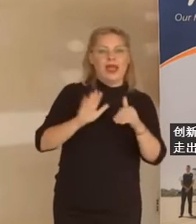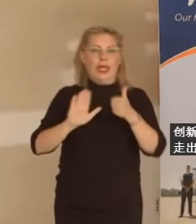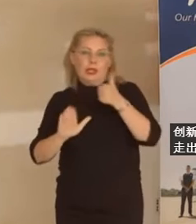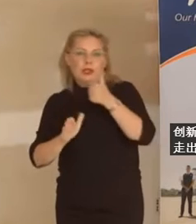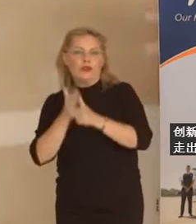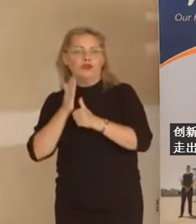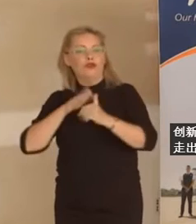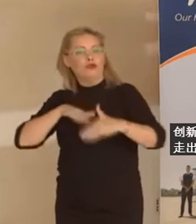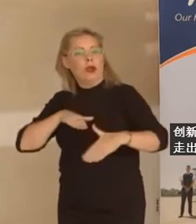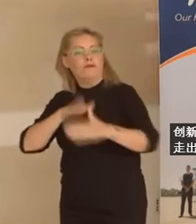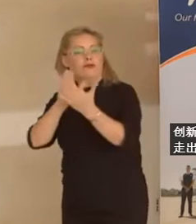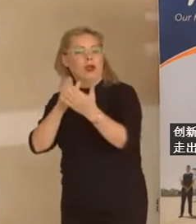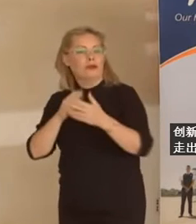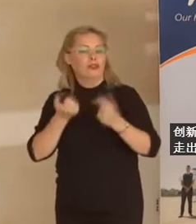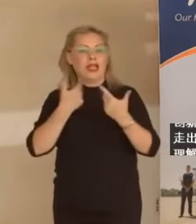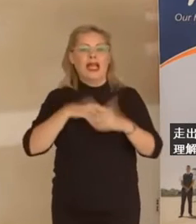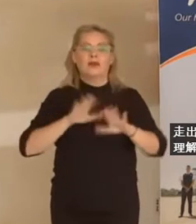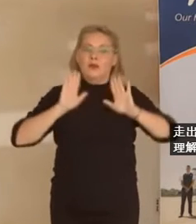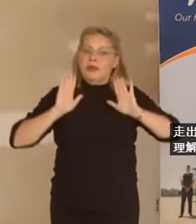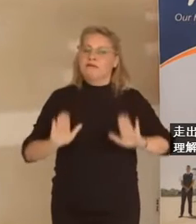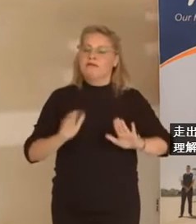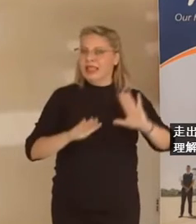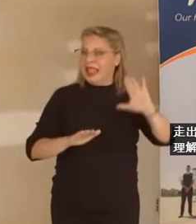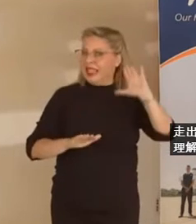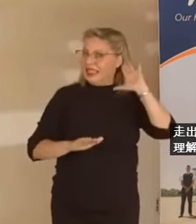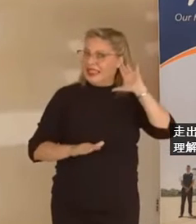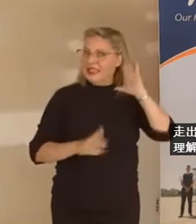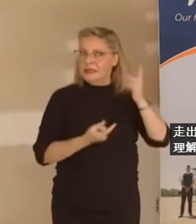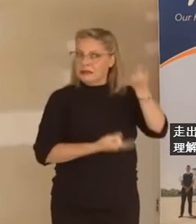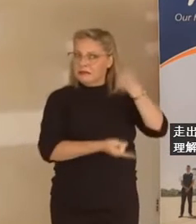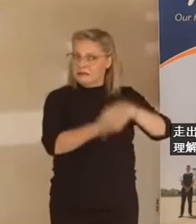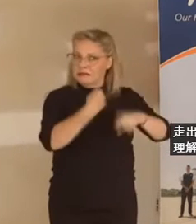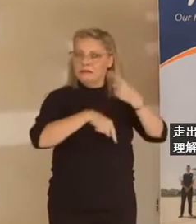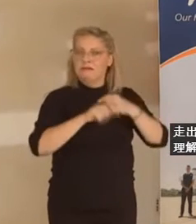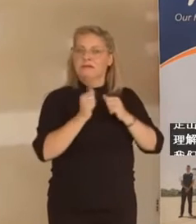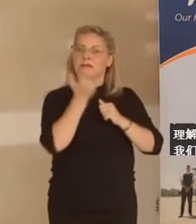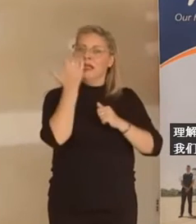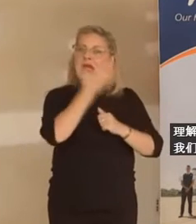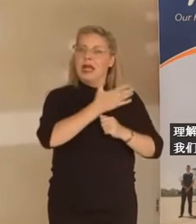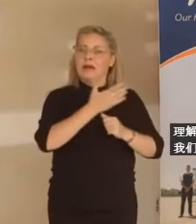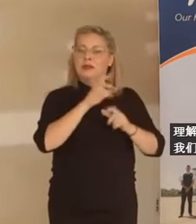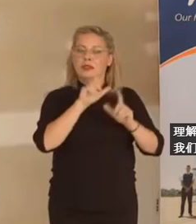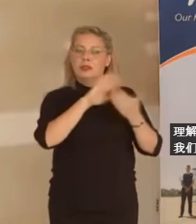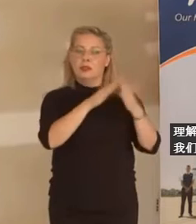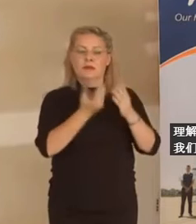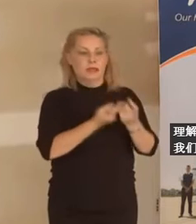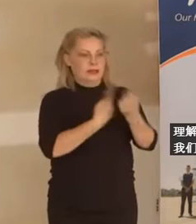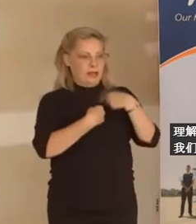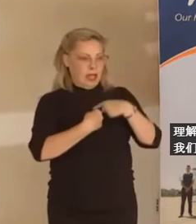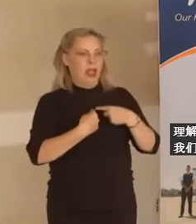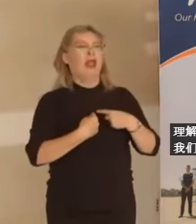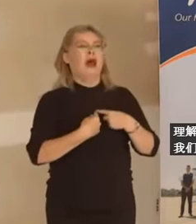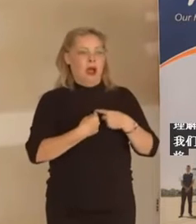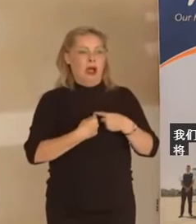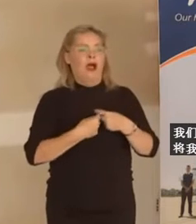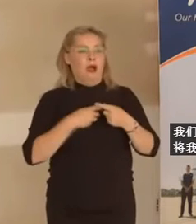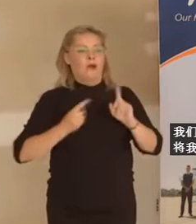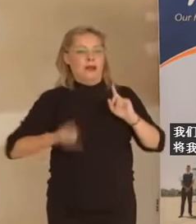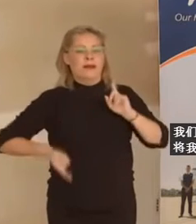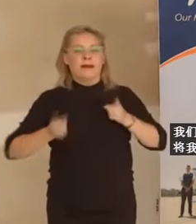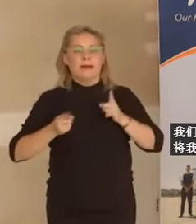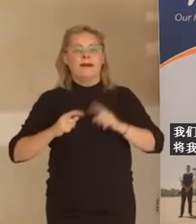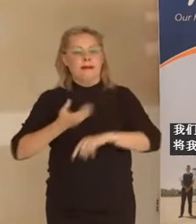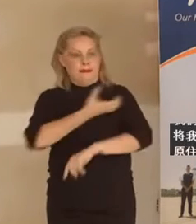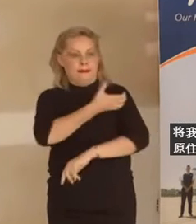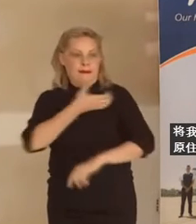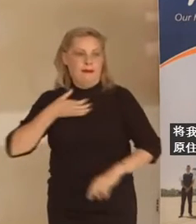to communities and listening, understanding and empowering, we will have the best prospects of bringing